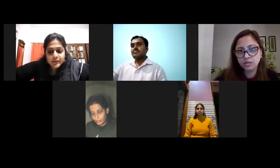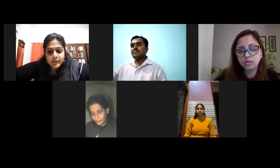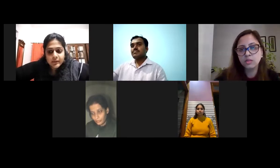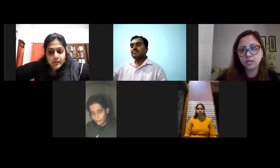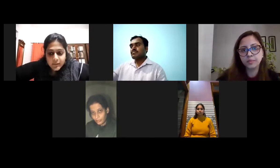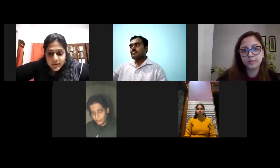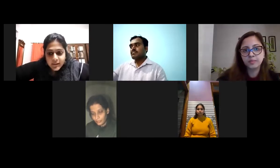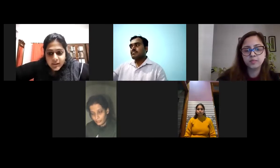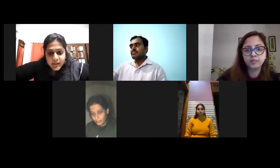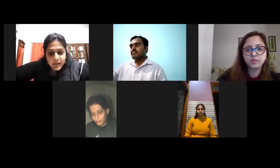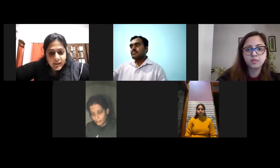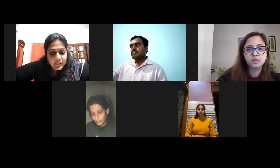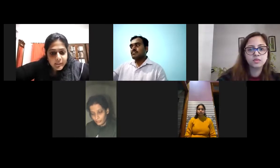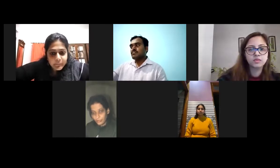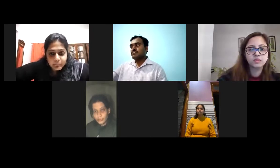question. Okay.